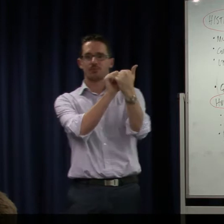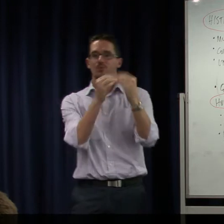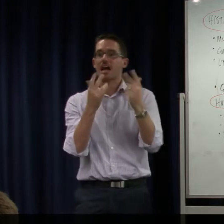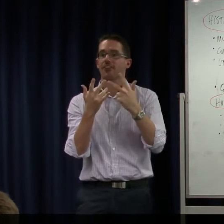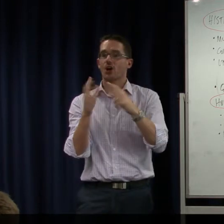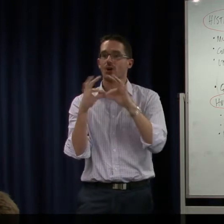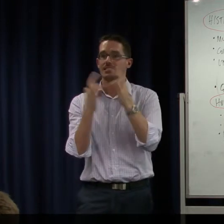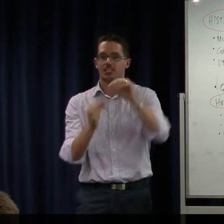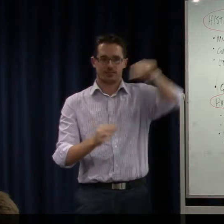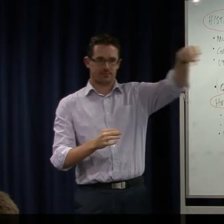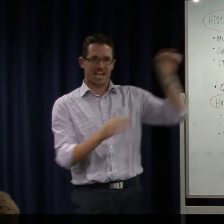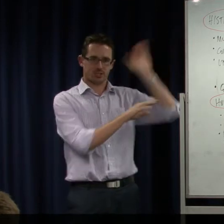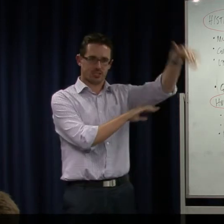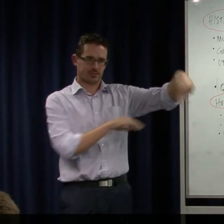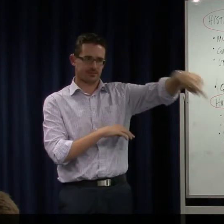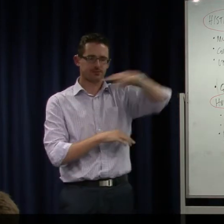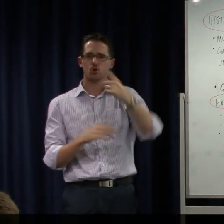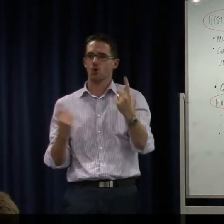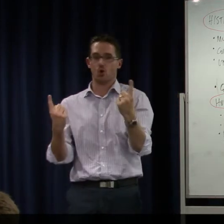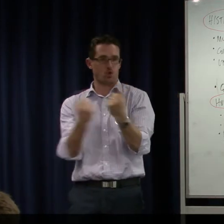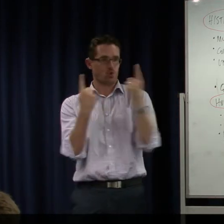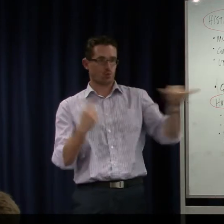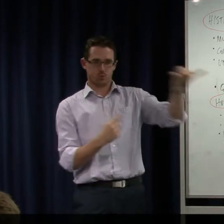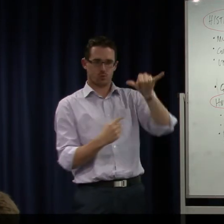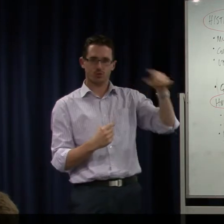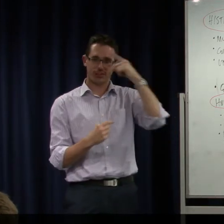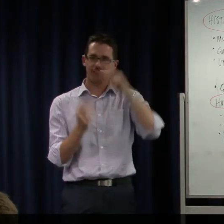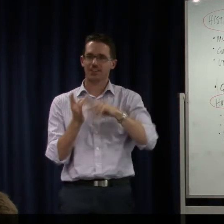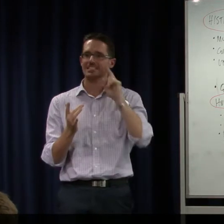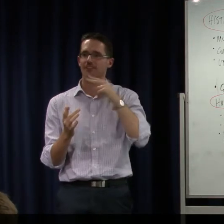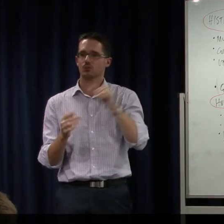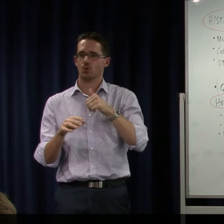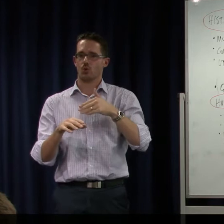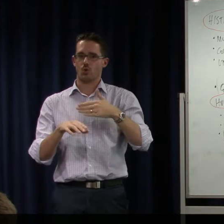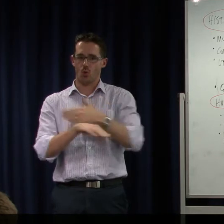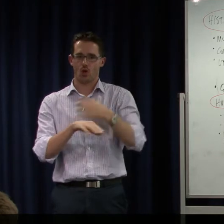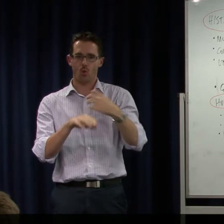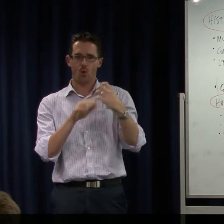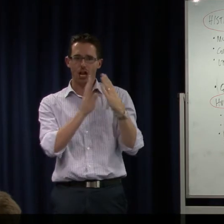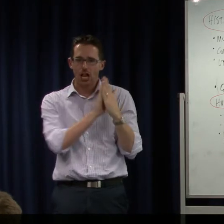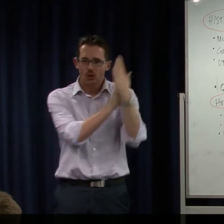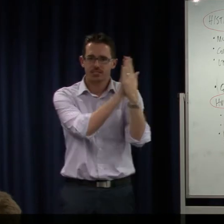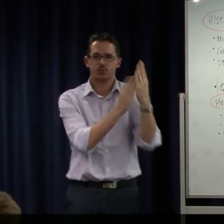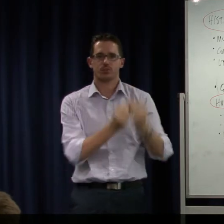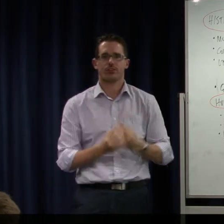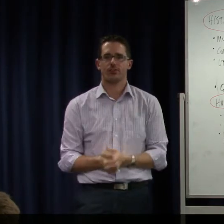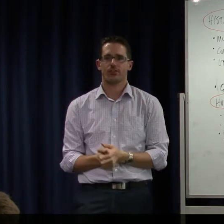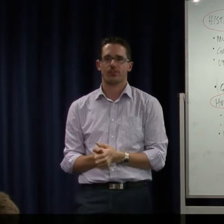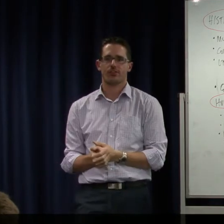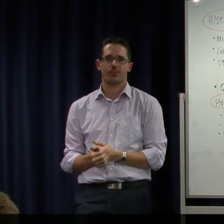to in relation to partnering with other like organisations. What